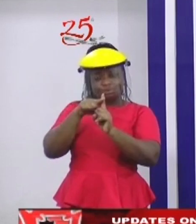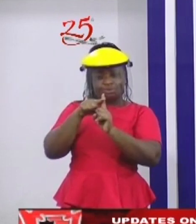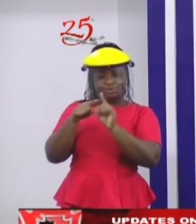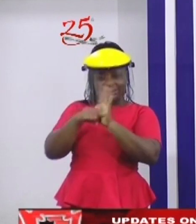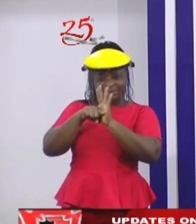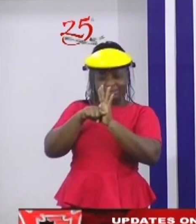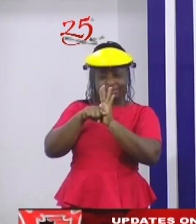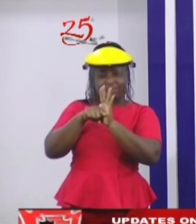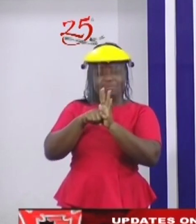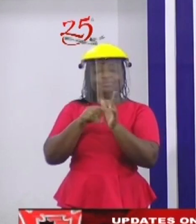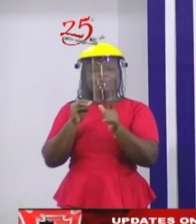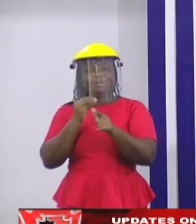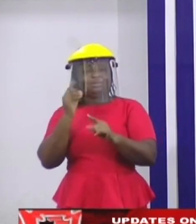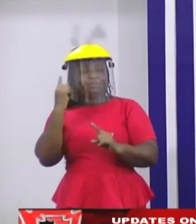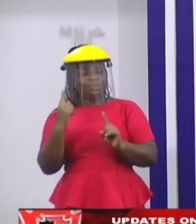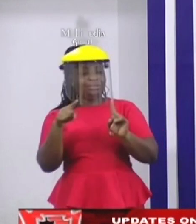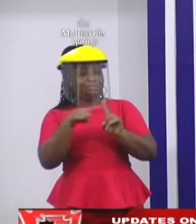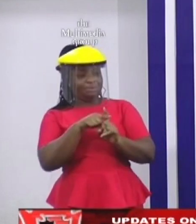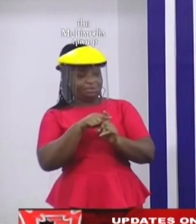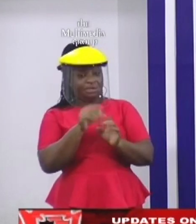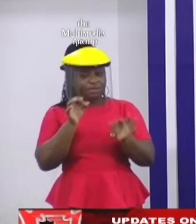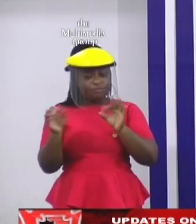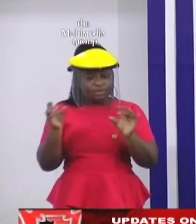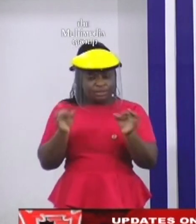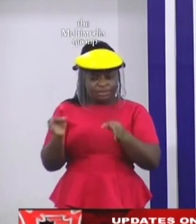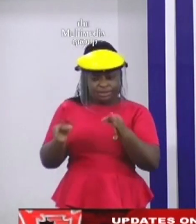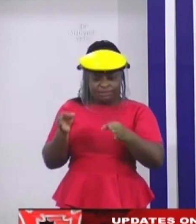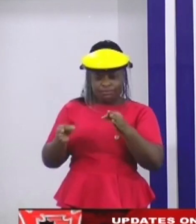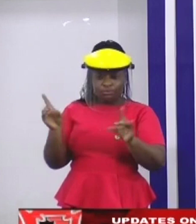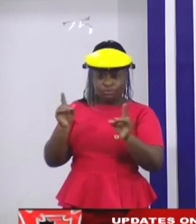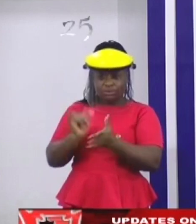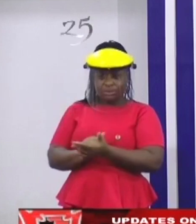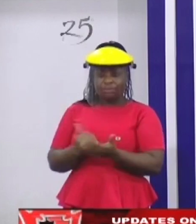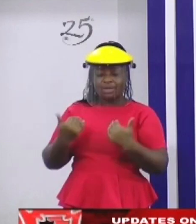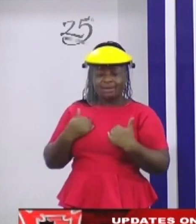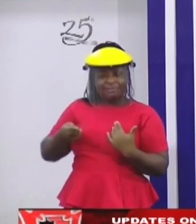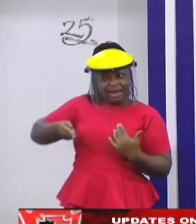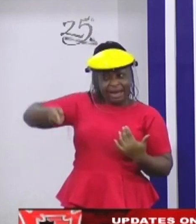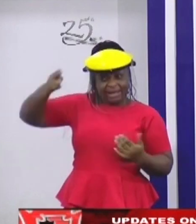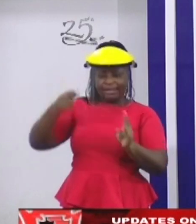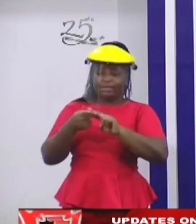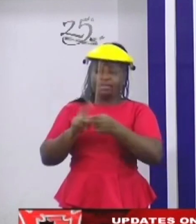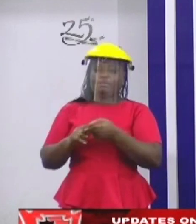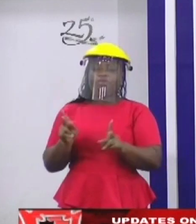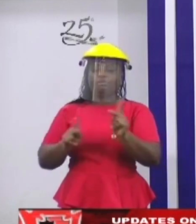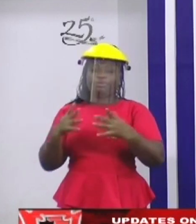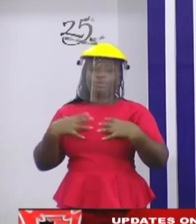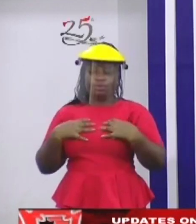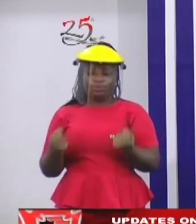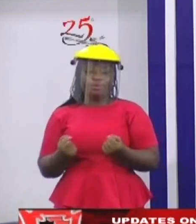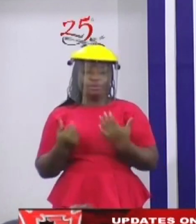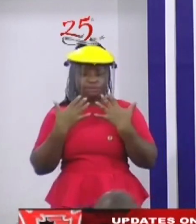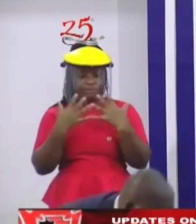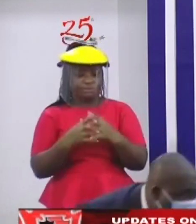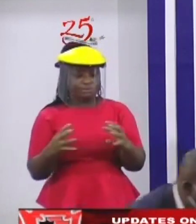we look at our recovery rate. So if we were to do that, we'll have a significantly high recovery rate that we are not reporting on. Thank you very